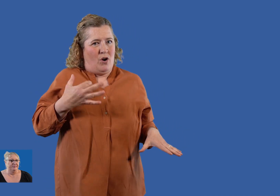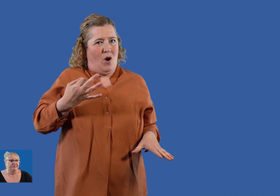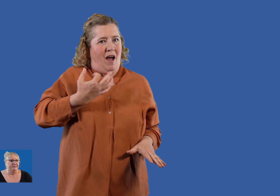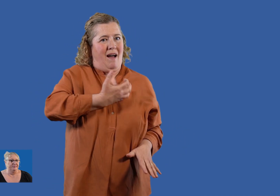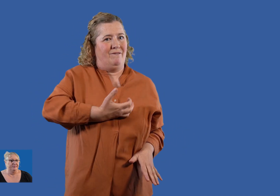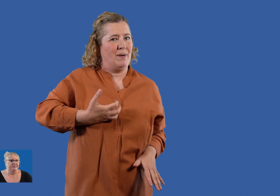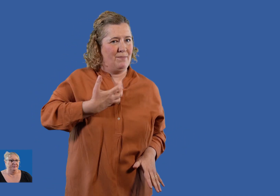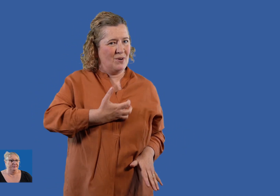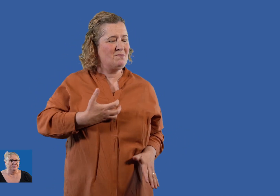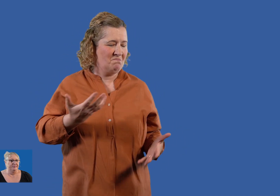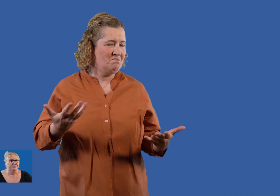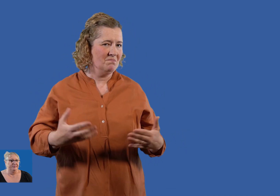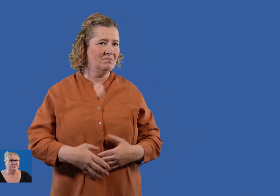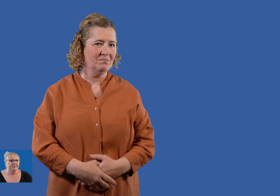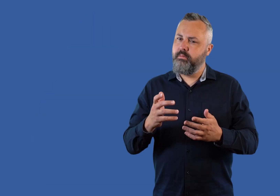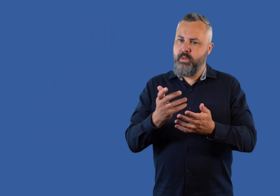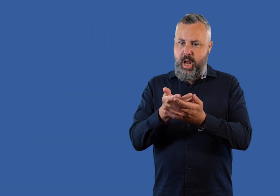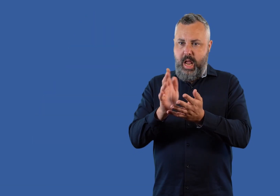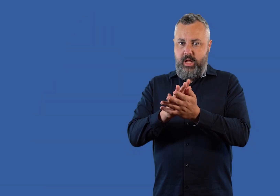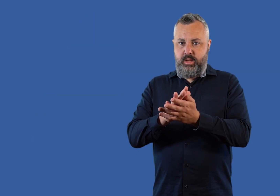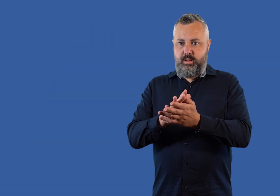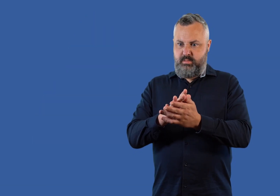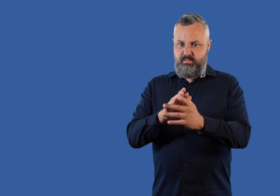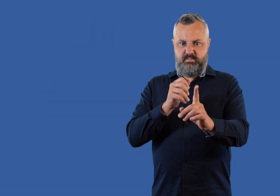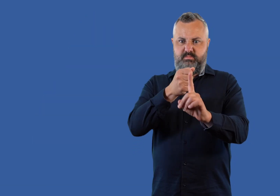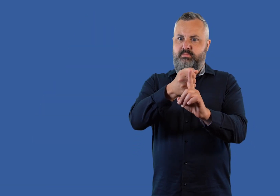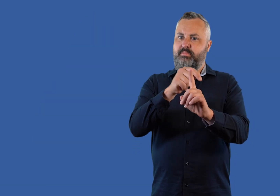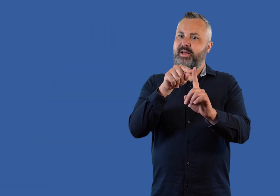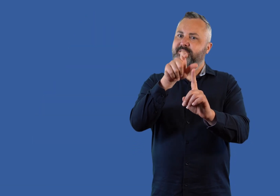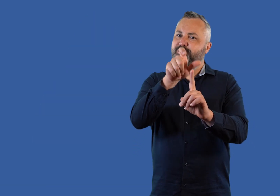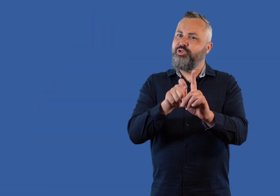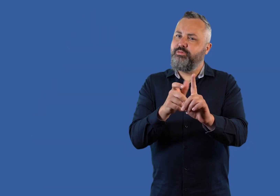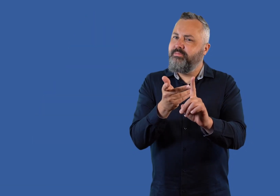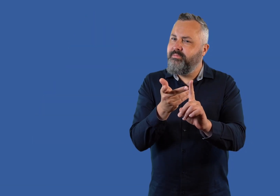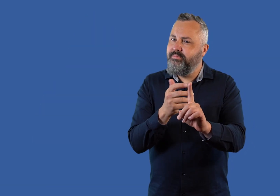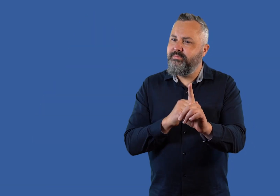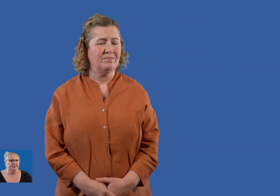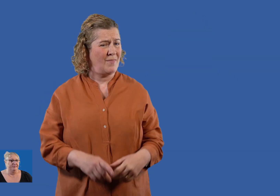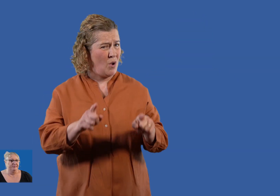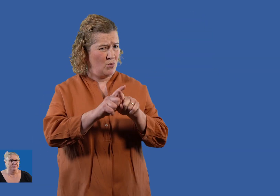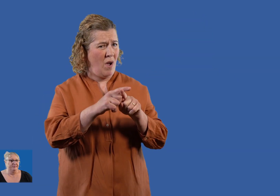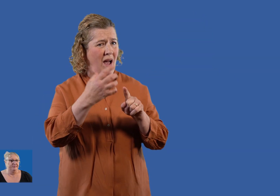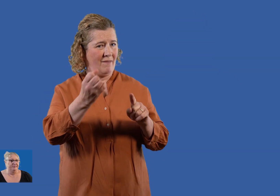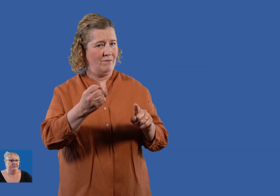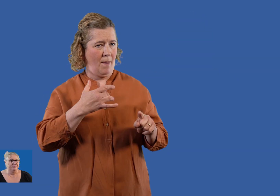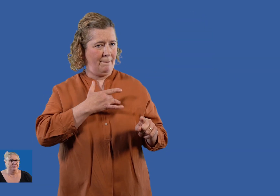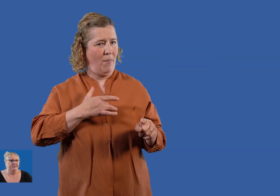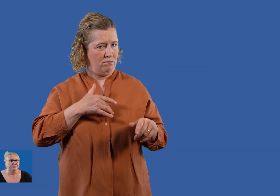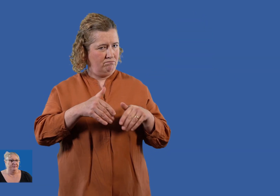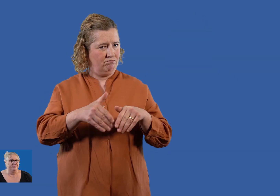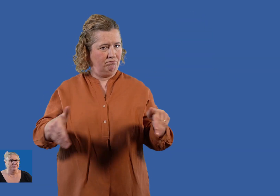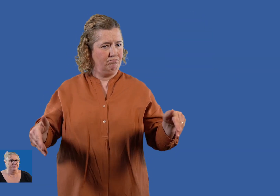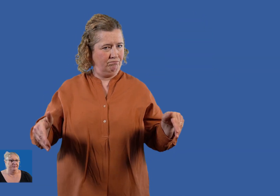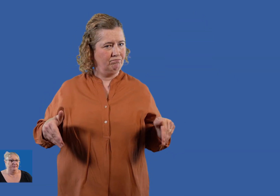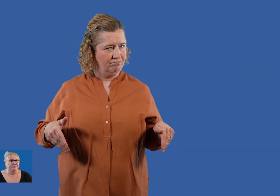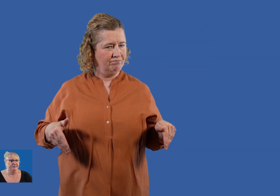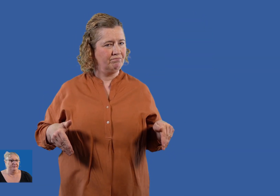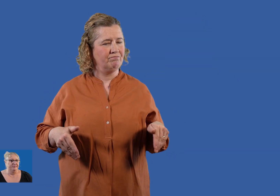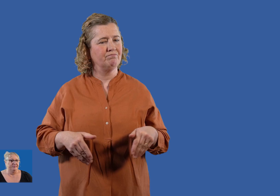uncomfortable. So how does this affect the person? We also have emotional boundaries as well.